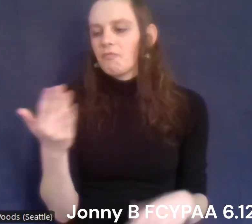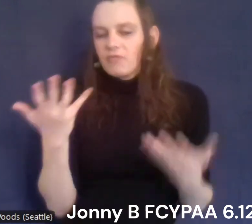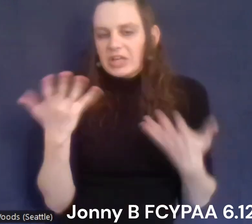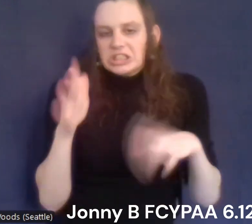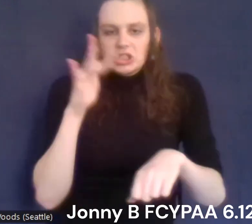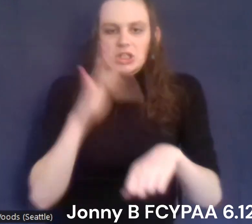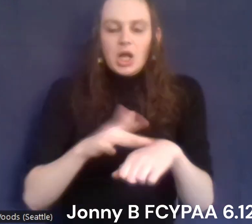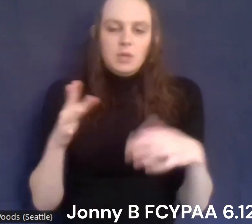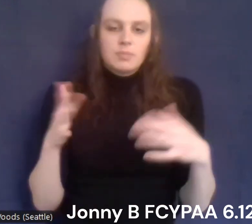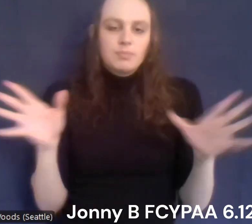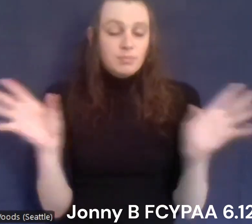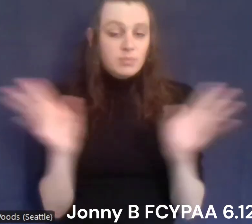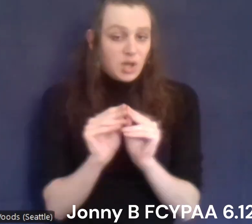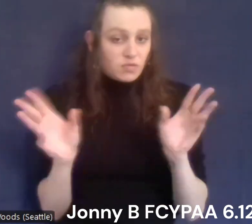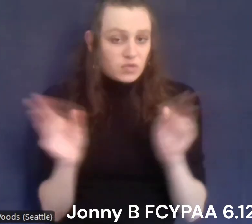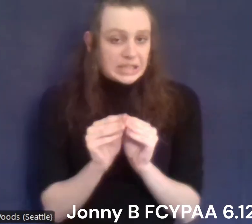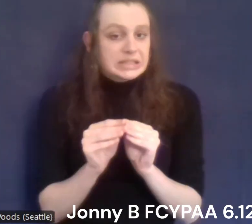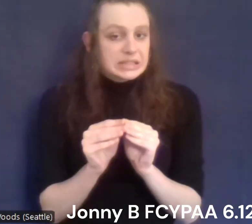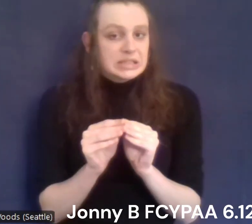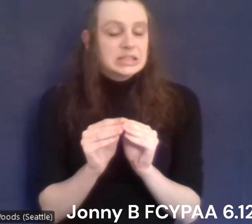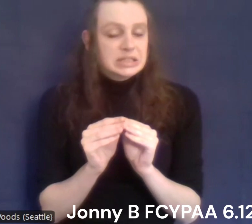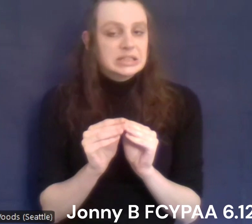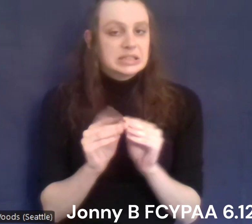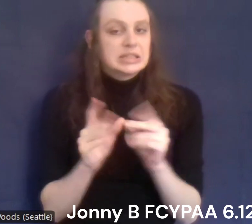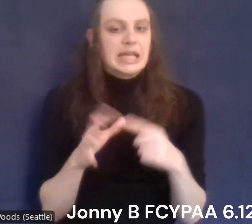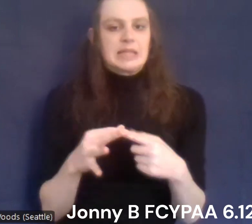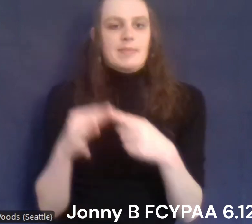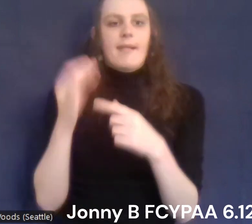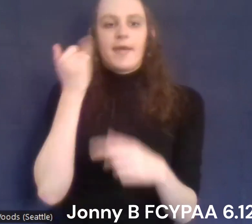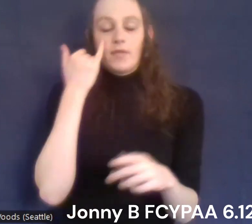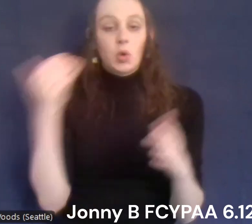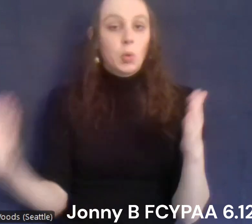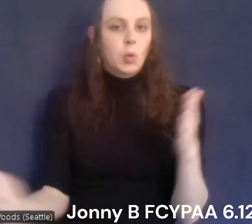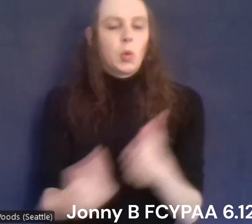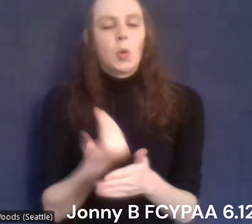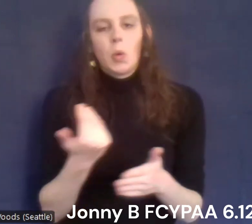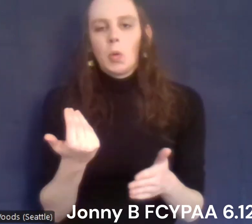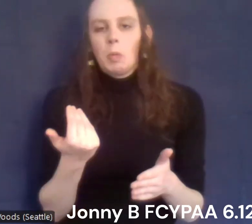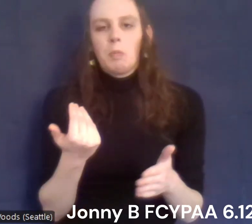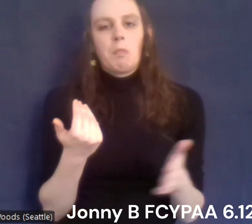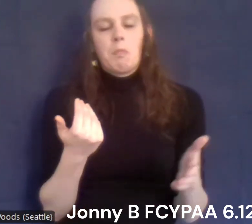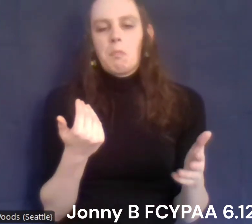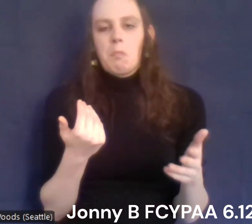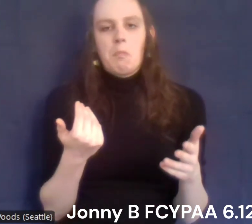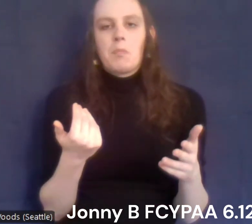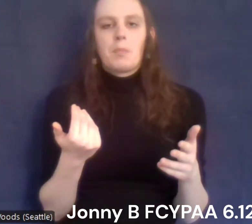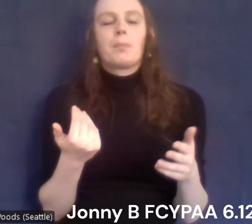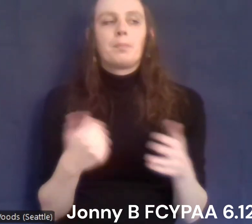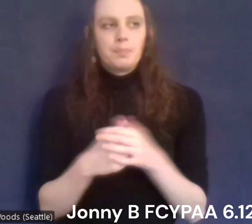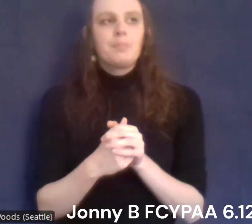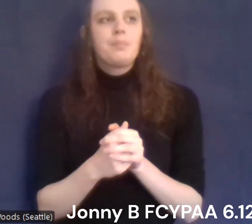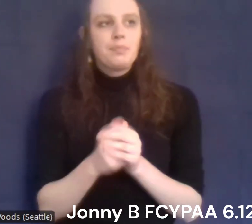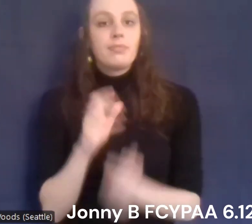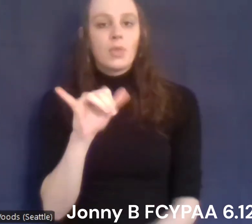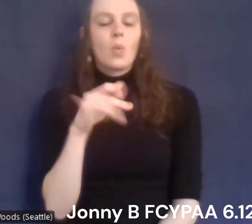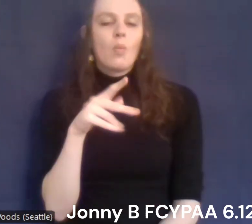especially if you're new, uh, even if you're not new and you go for the first time, it's like